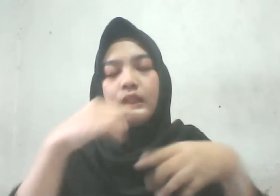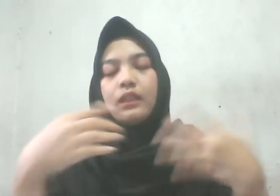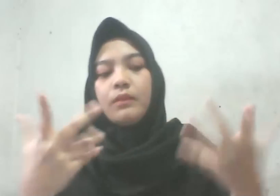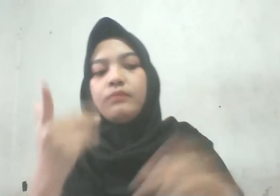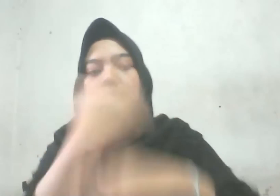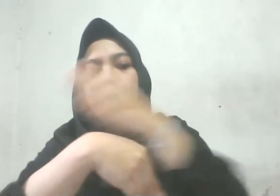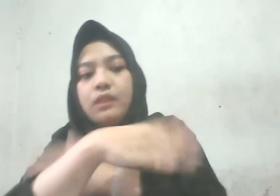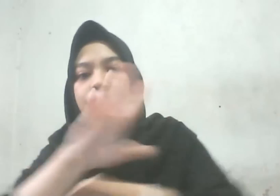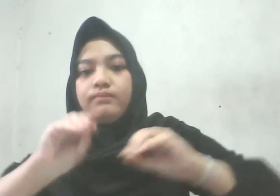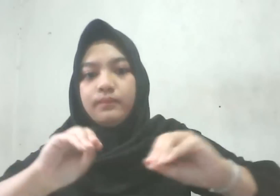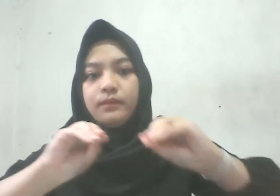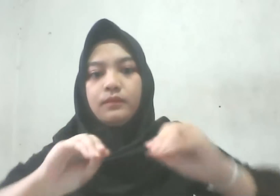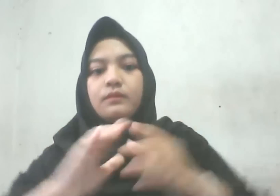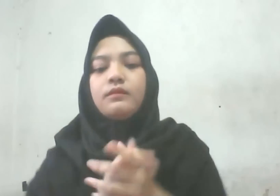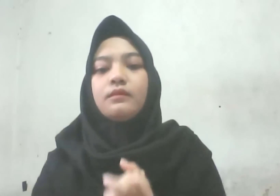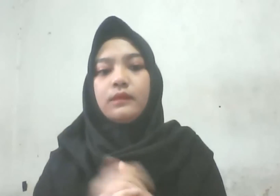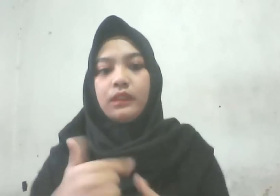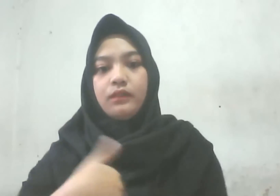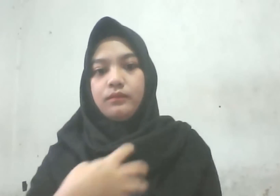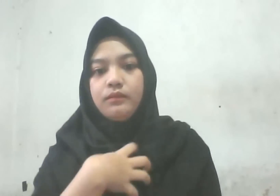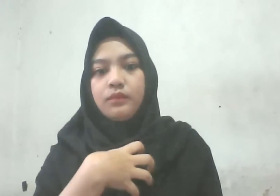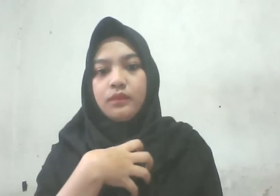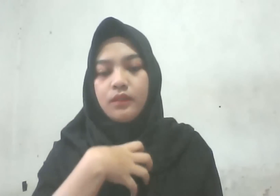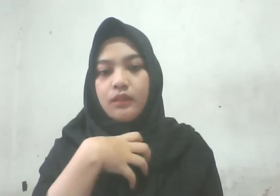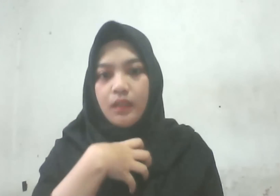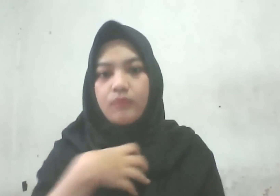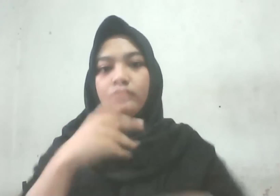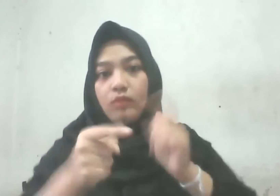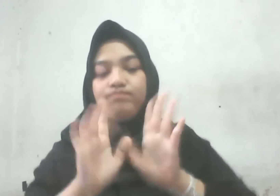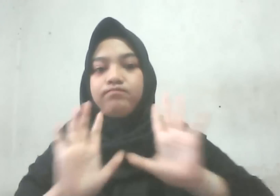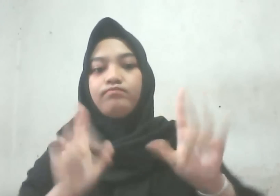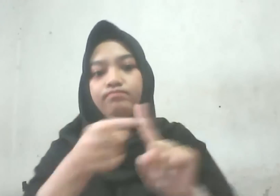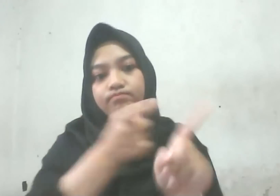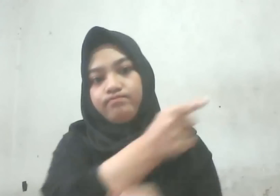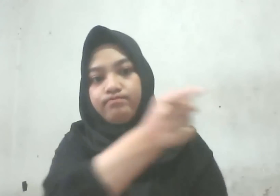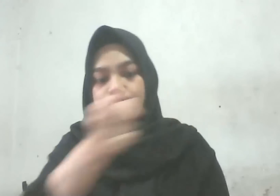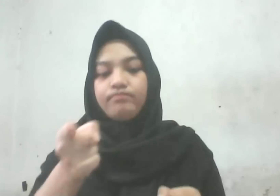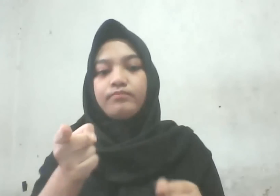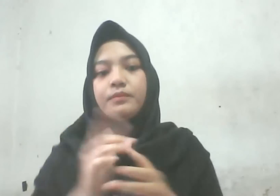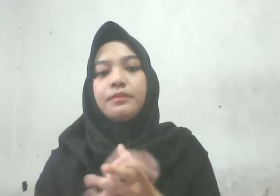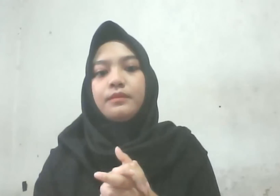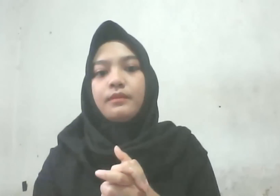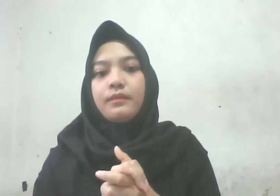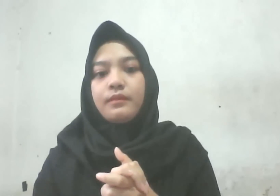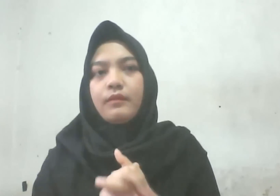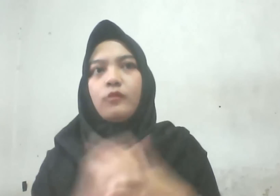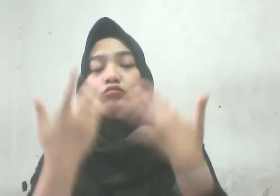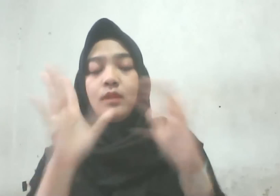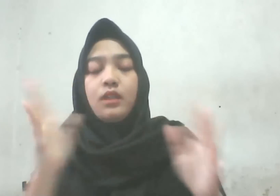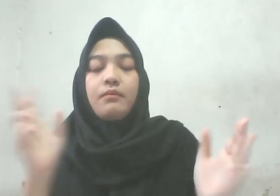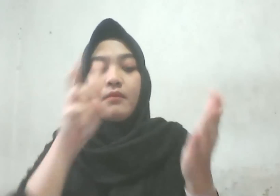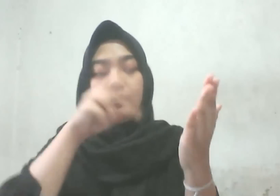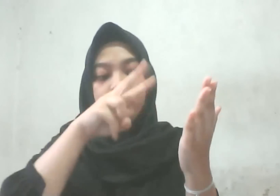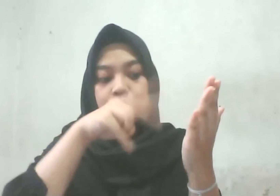Sheffield. And I believe many of you maybe have read his books, as I did,